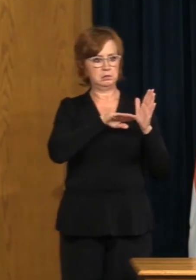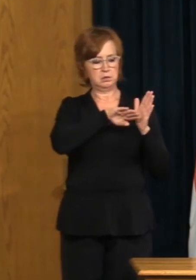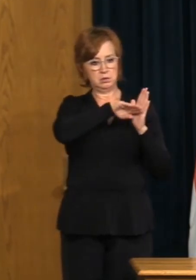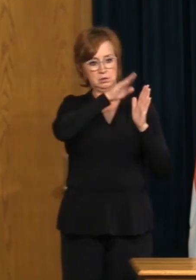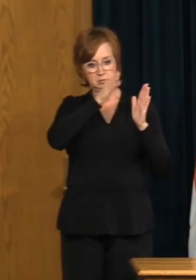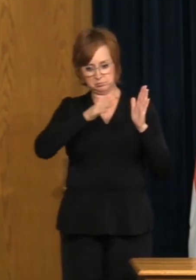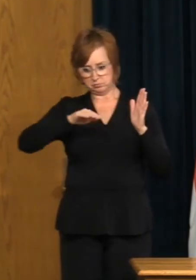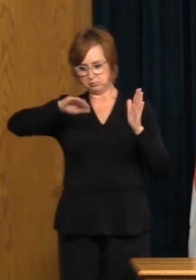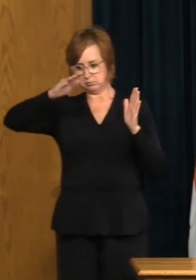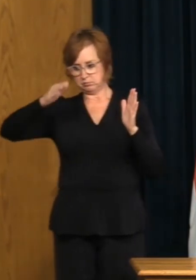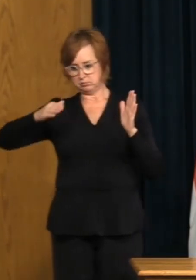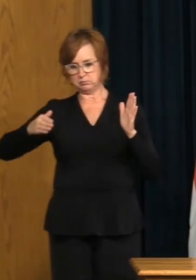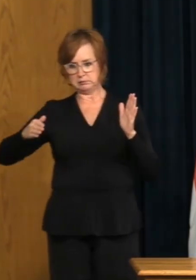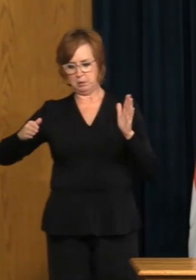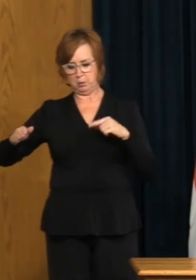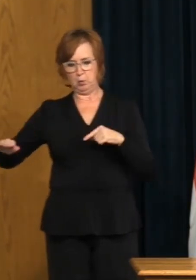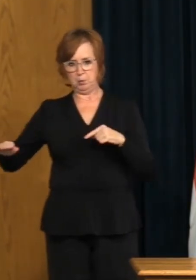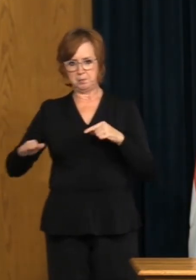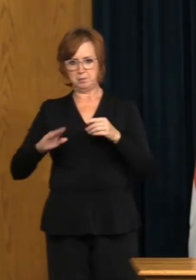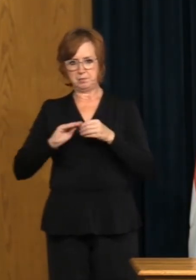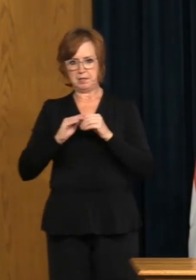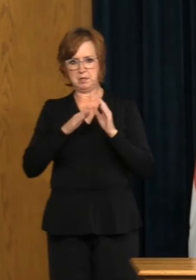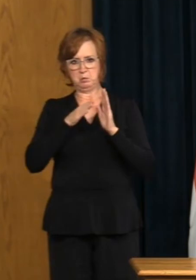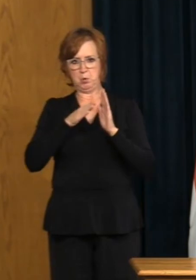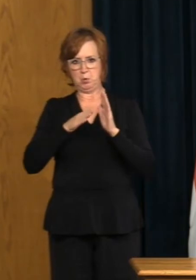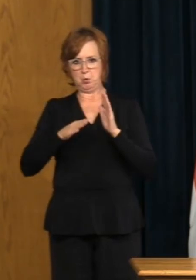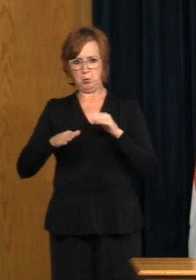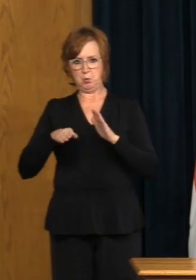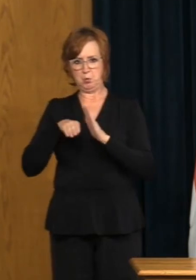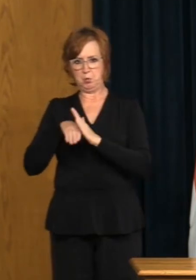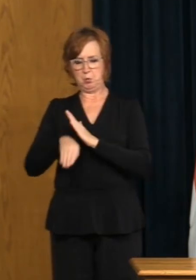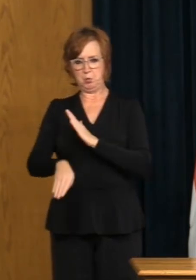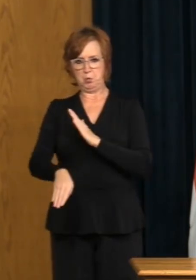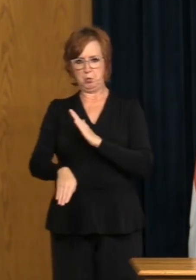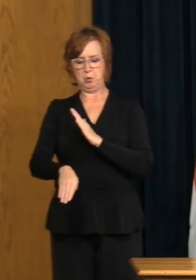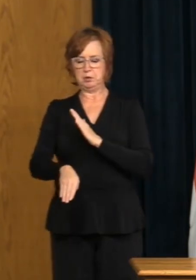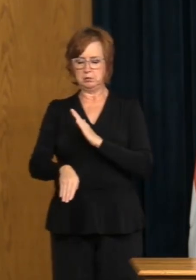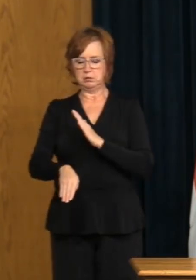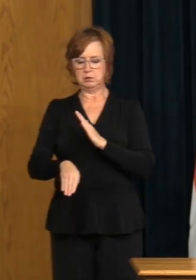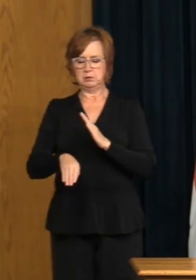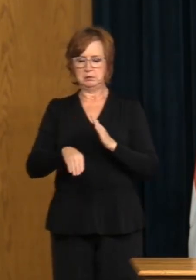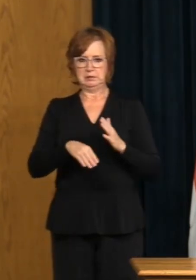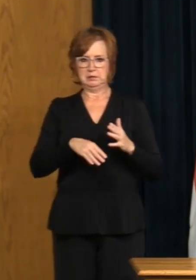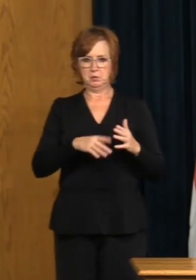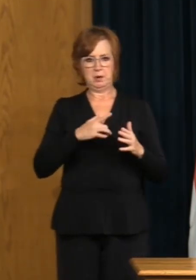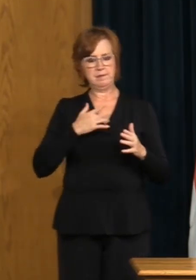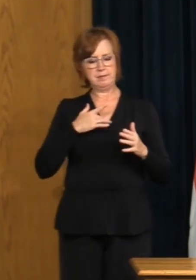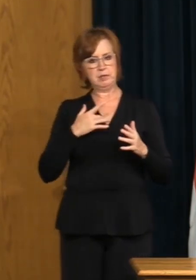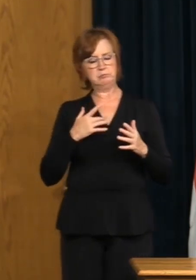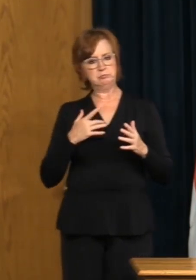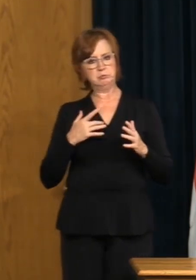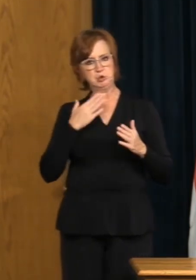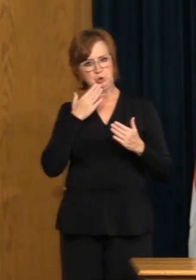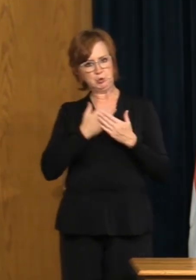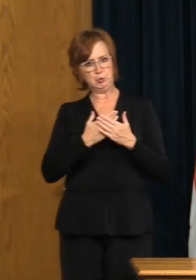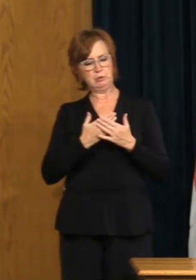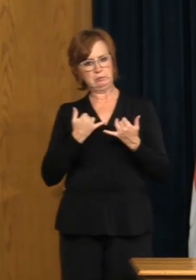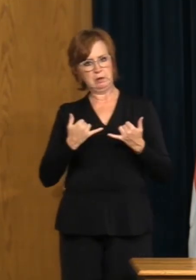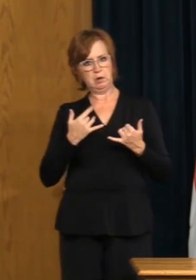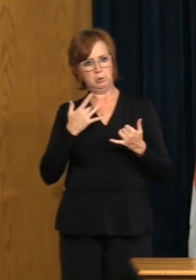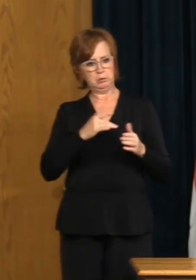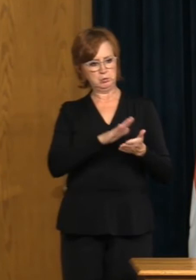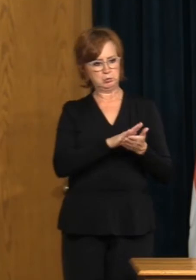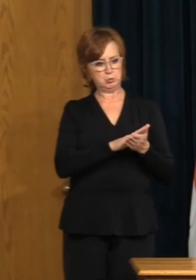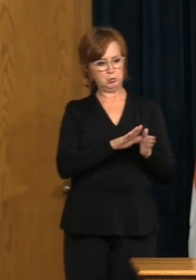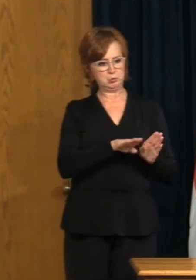right now with schools reopening. But, the key is how do we sustain that over fall and winter, and that's why,